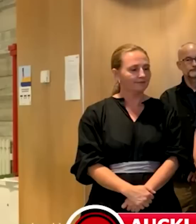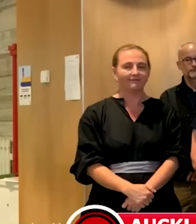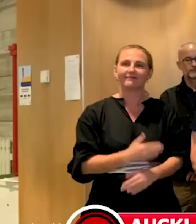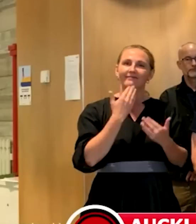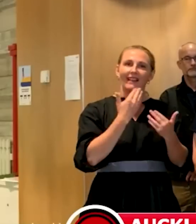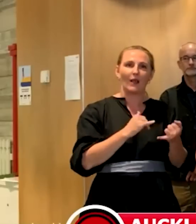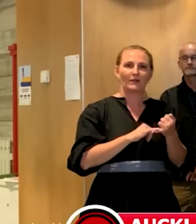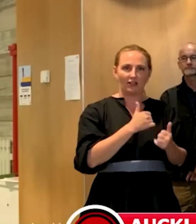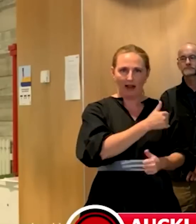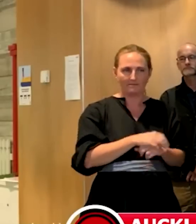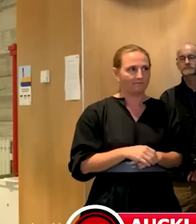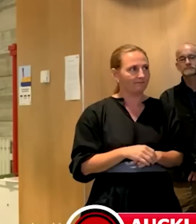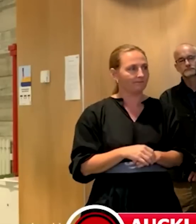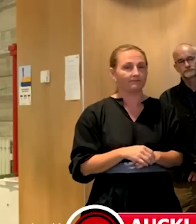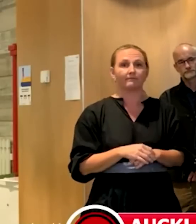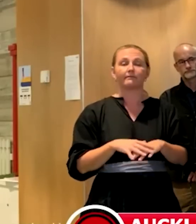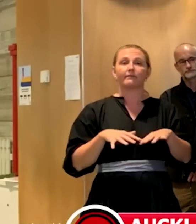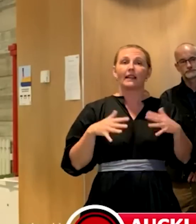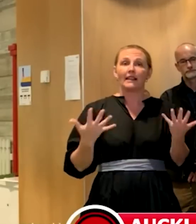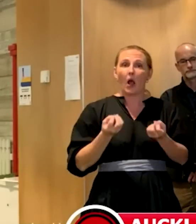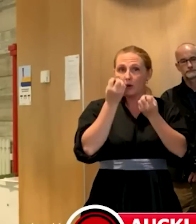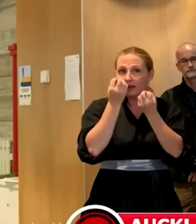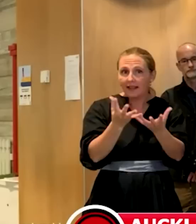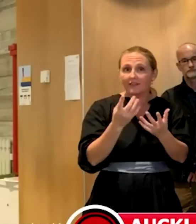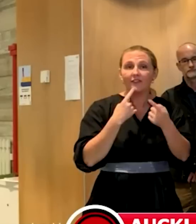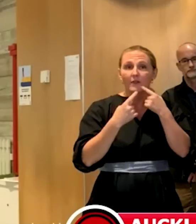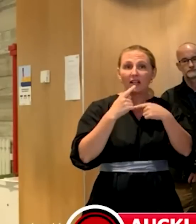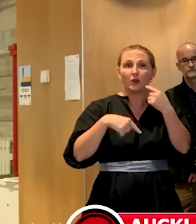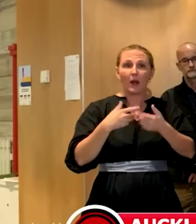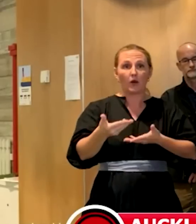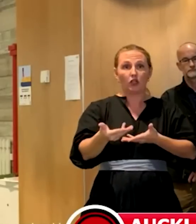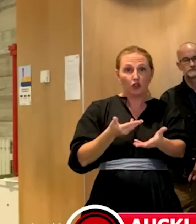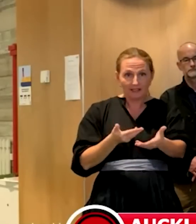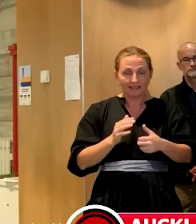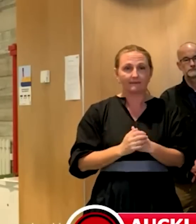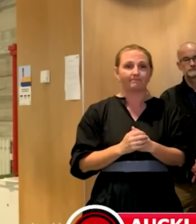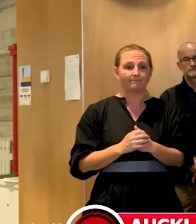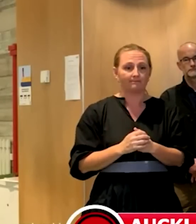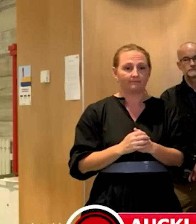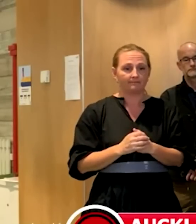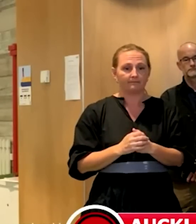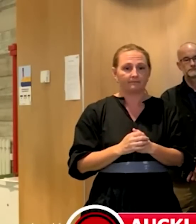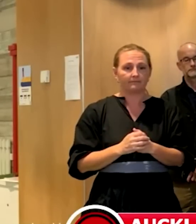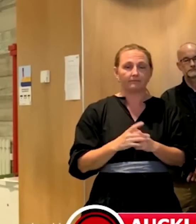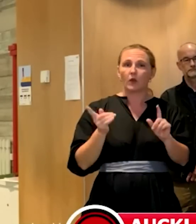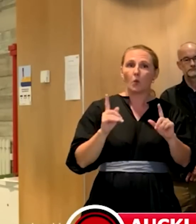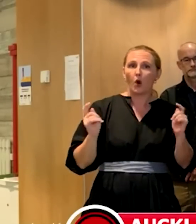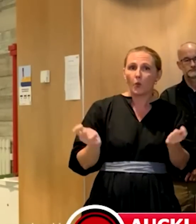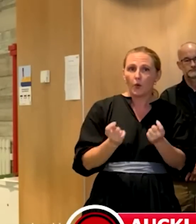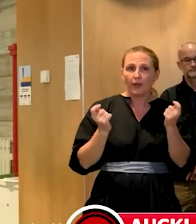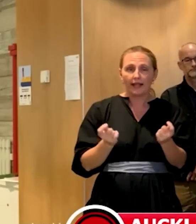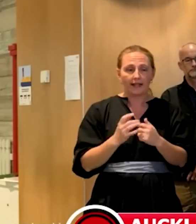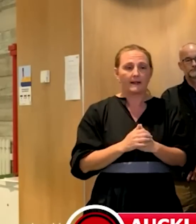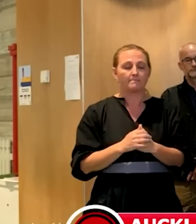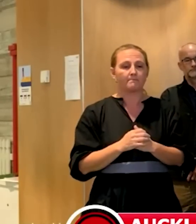Thanks, Sarah. So just moving on to some other information about services and operations in